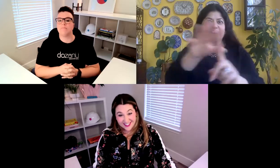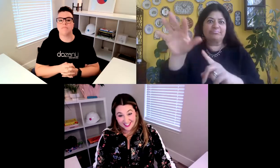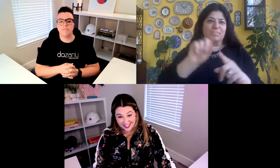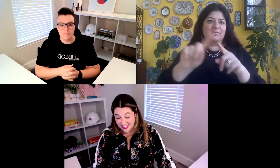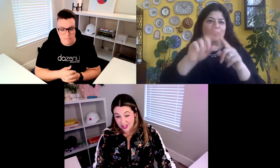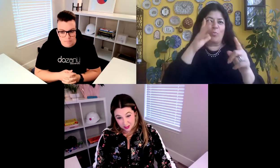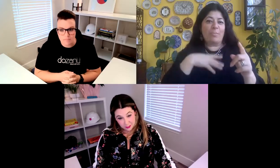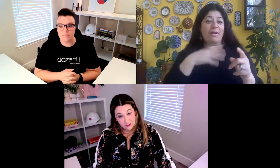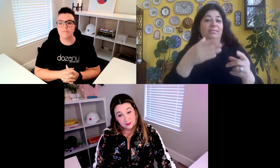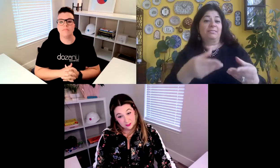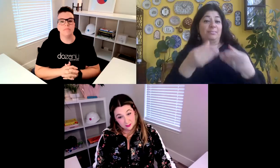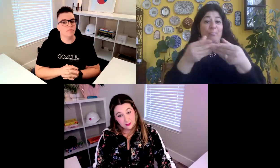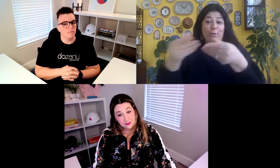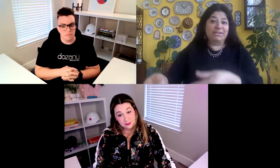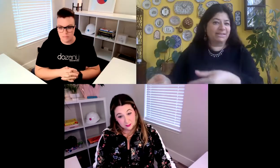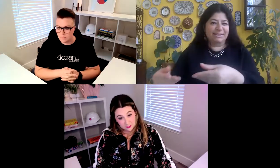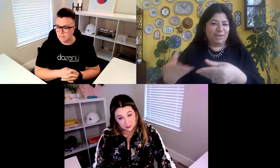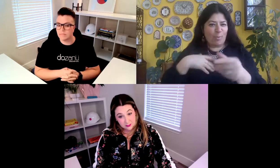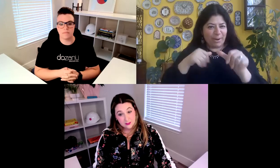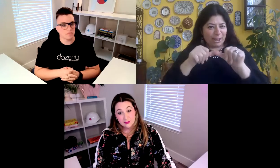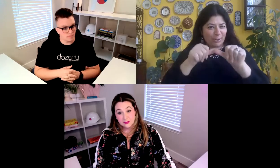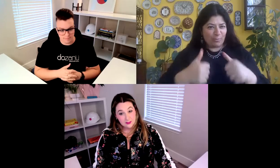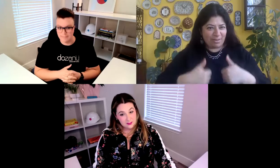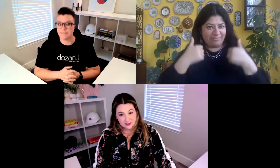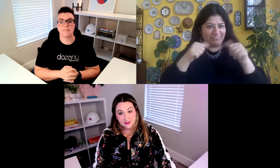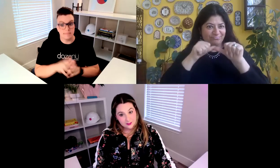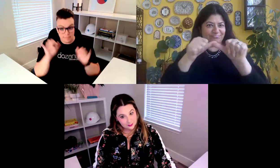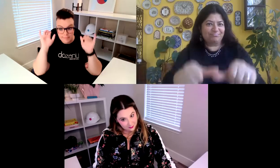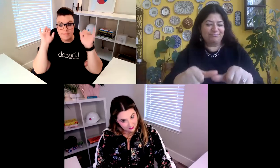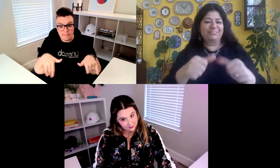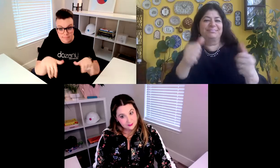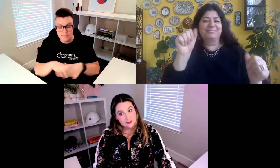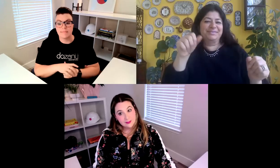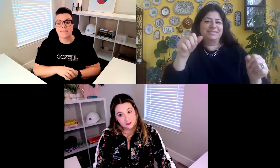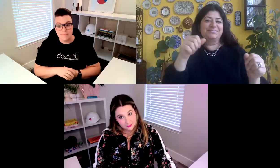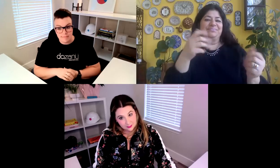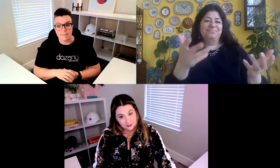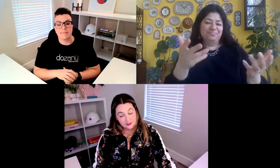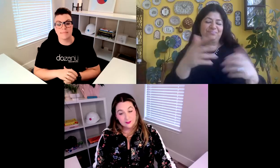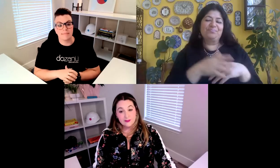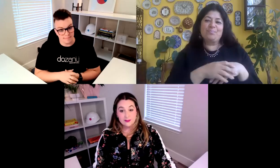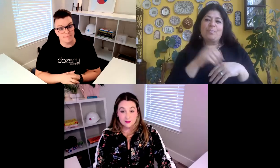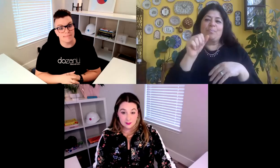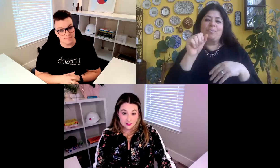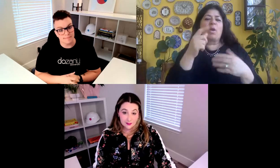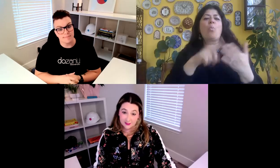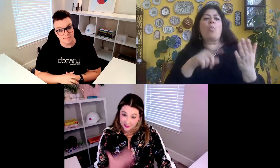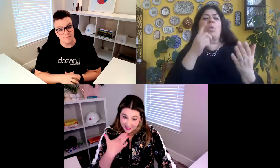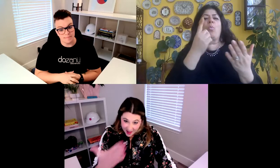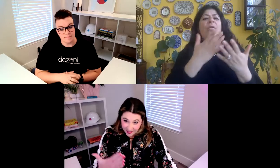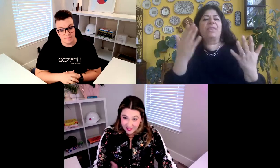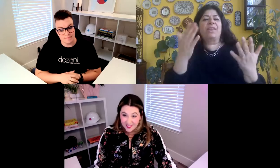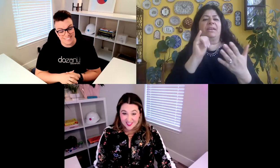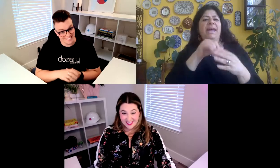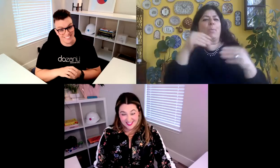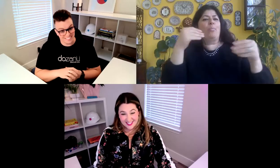together, and to make it, you know, a memorable experience. And I think that's something great that we can share within the deaf female community. So even through the